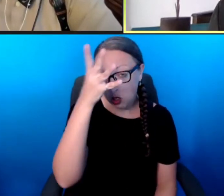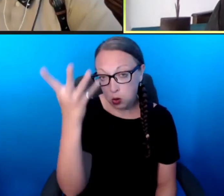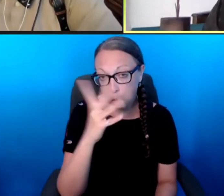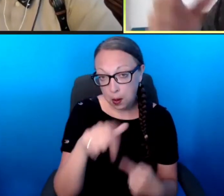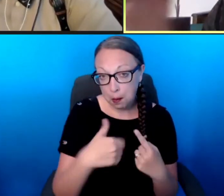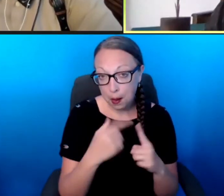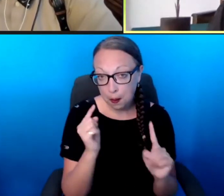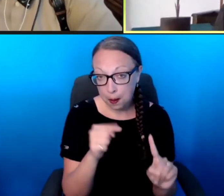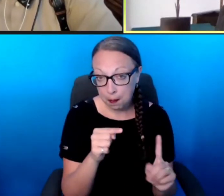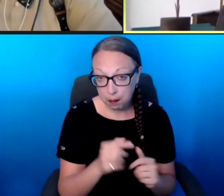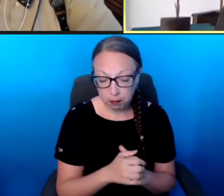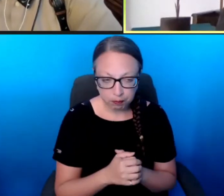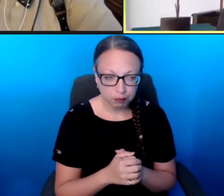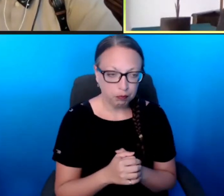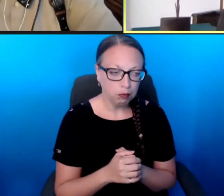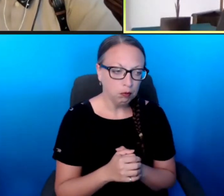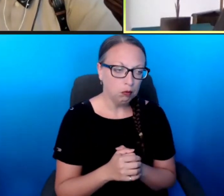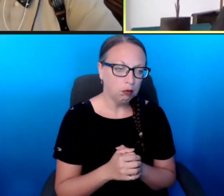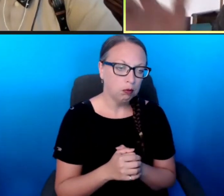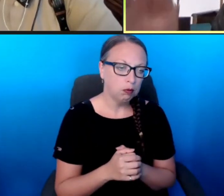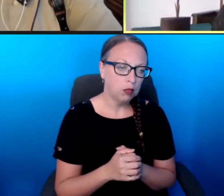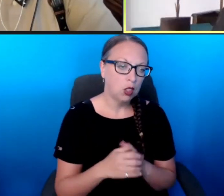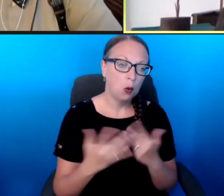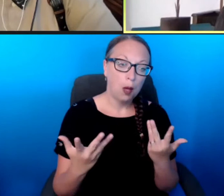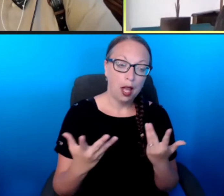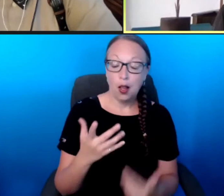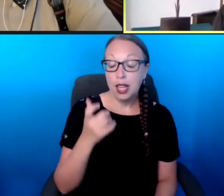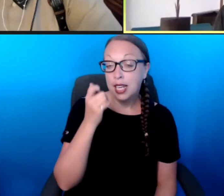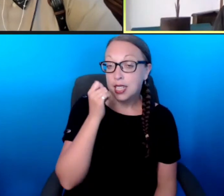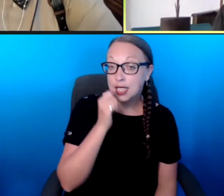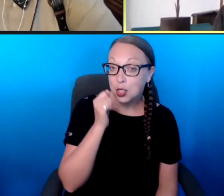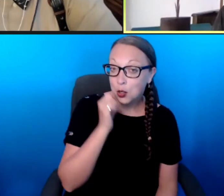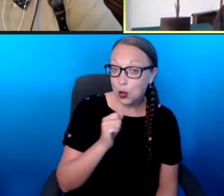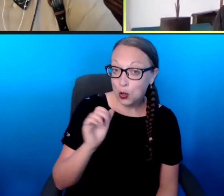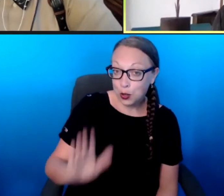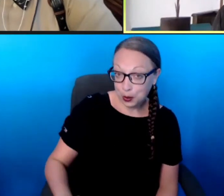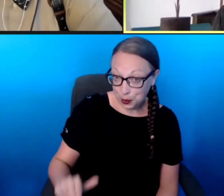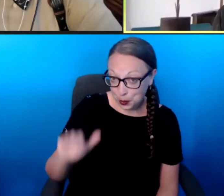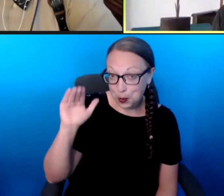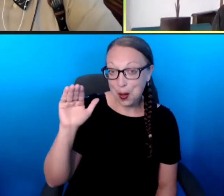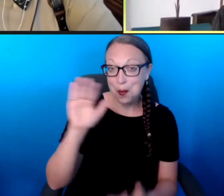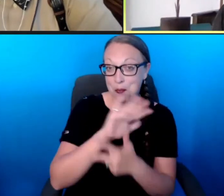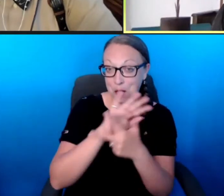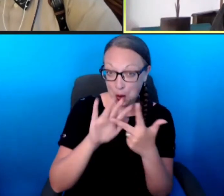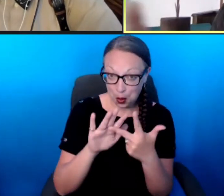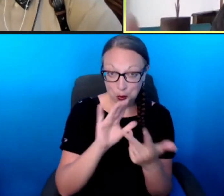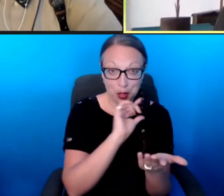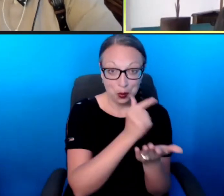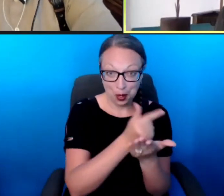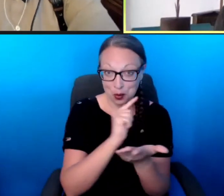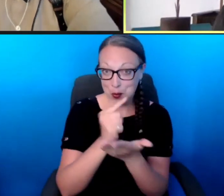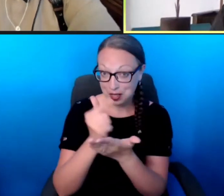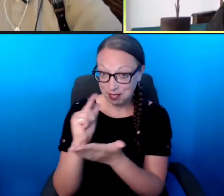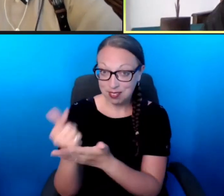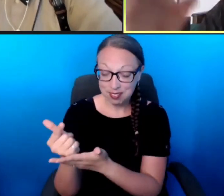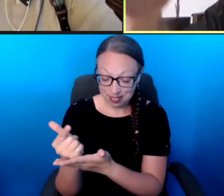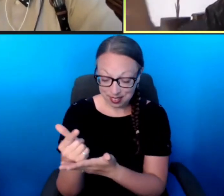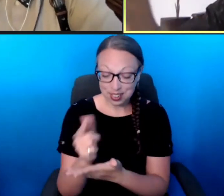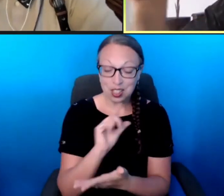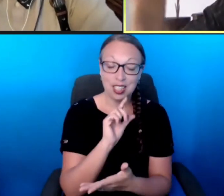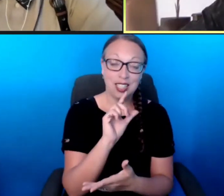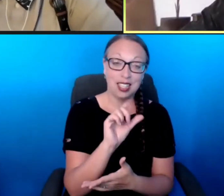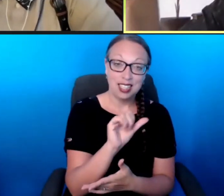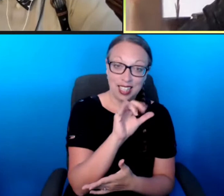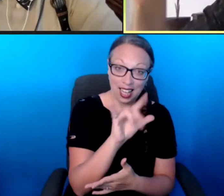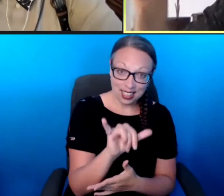Well, as the girls grew, as they do, all 3 were graduating. Cassie graduated high school, and